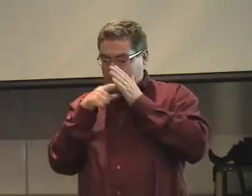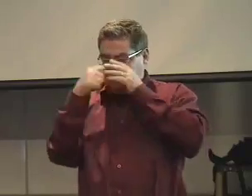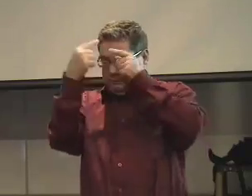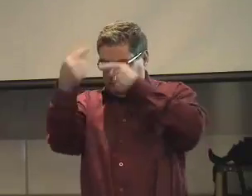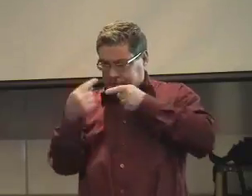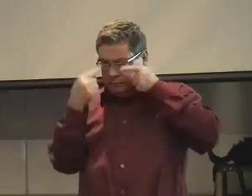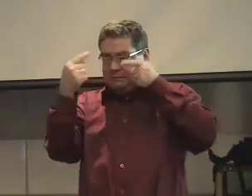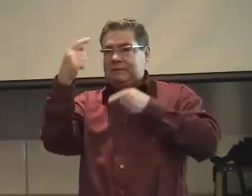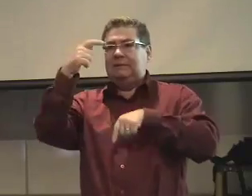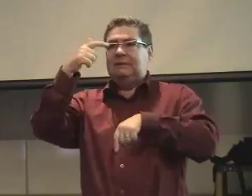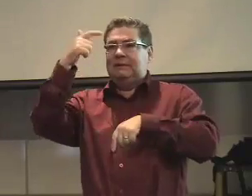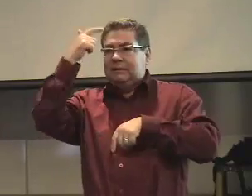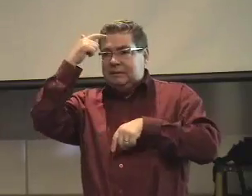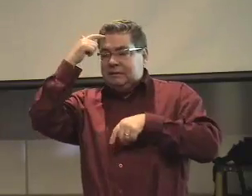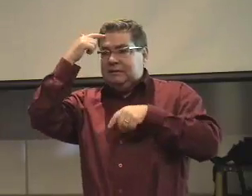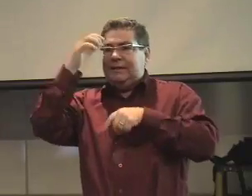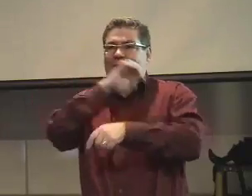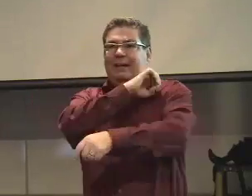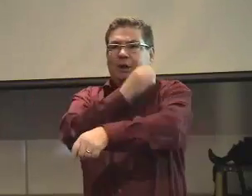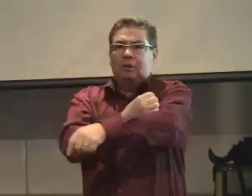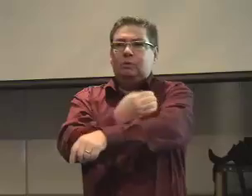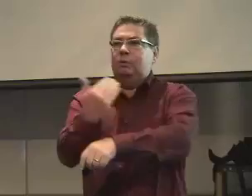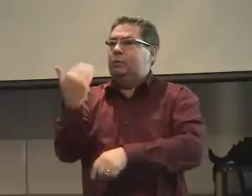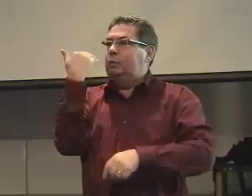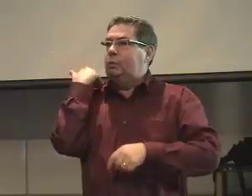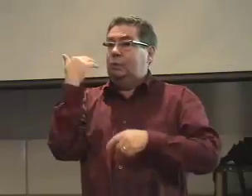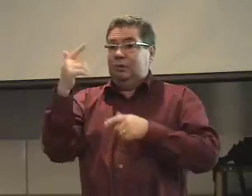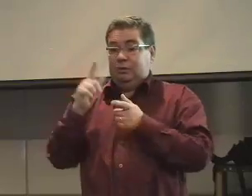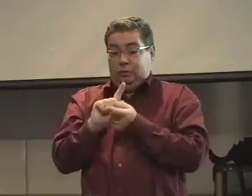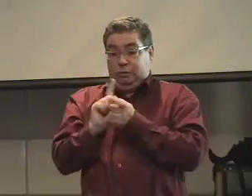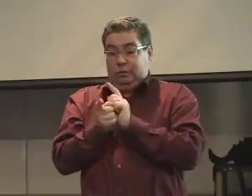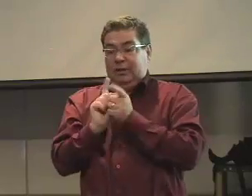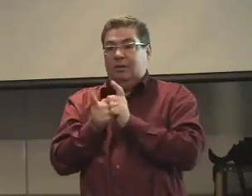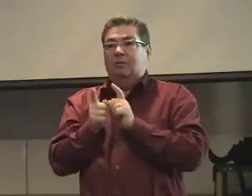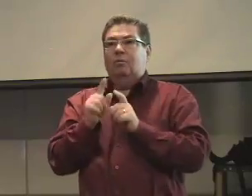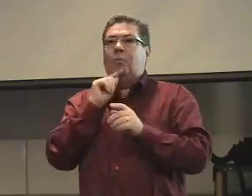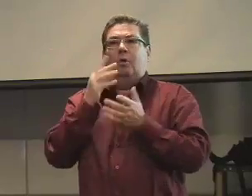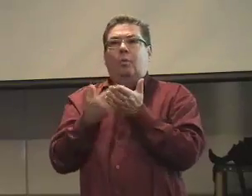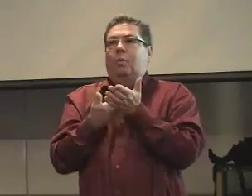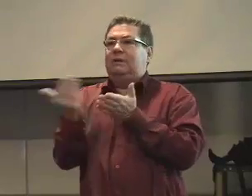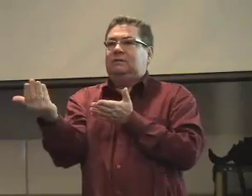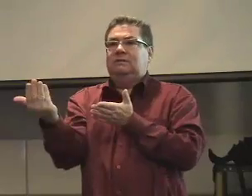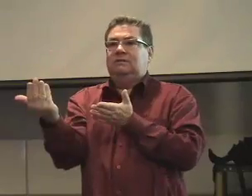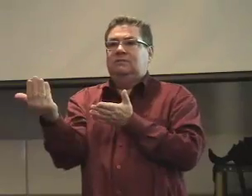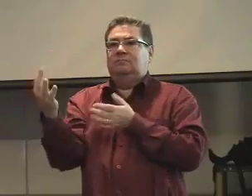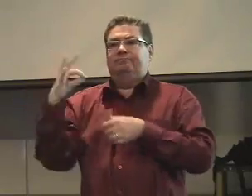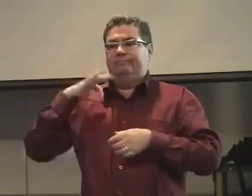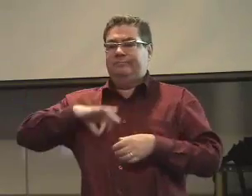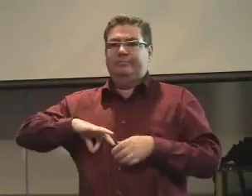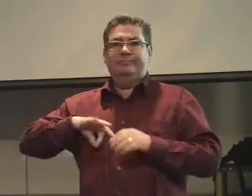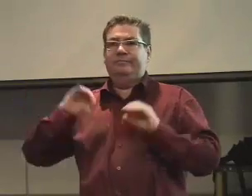translate. It's not so hard to transliterate, but transliterating gets him nowhere. So, the question is,